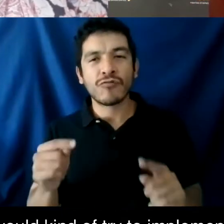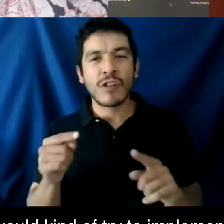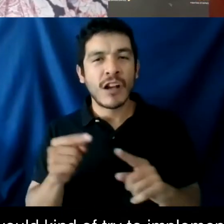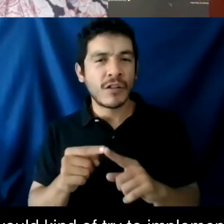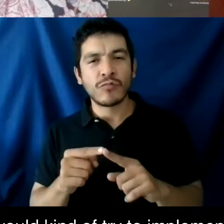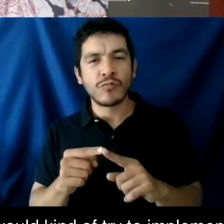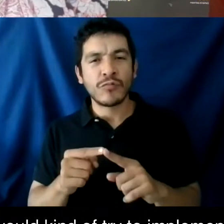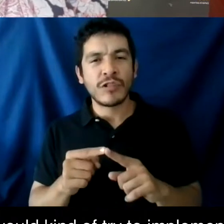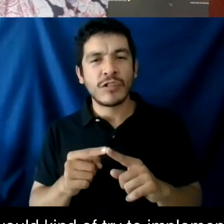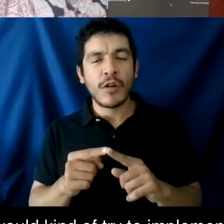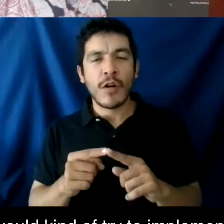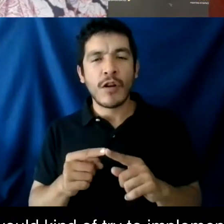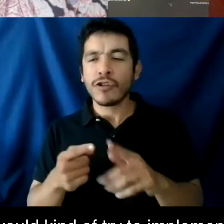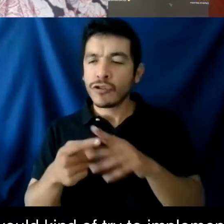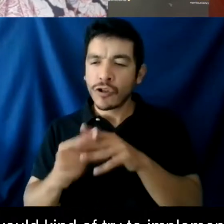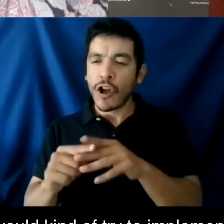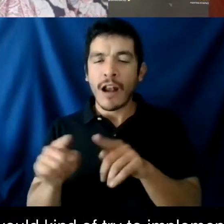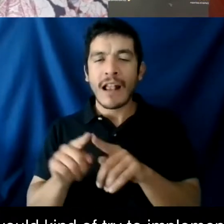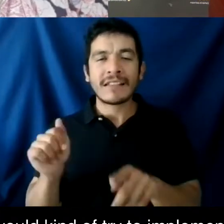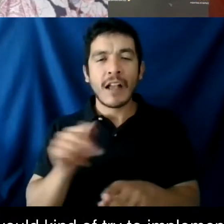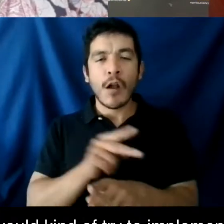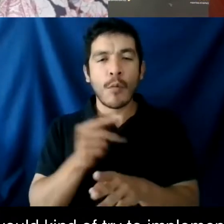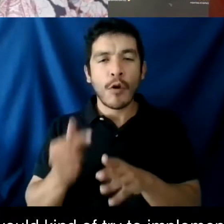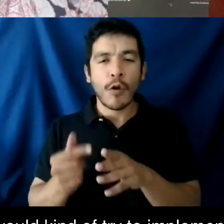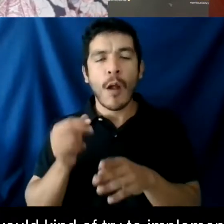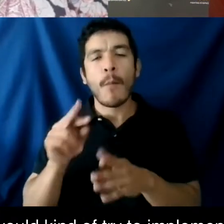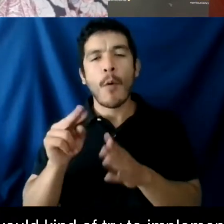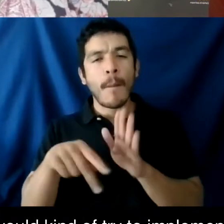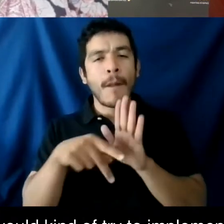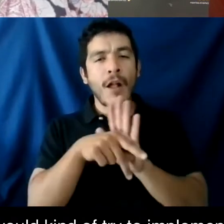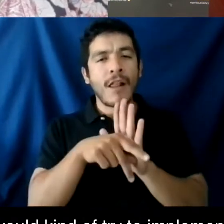to implement as a program or policy,